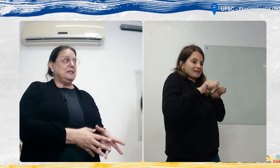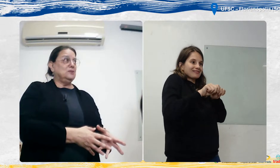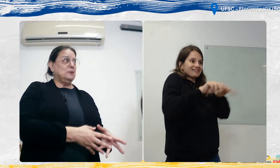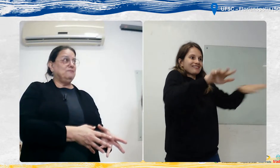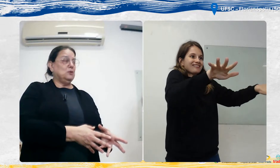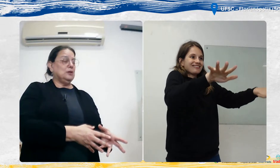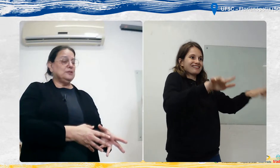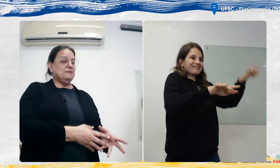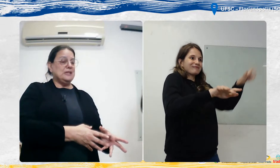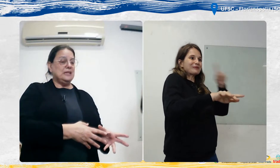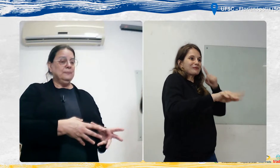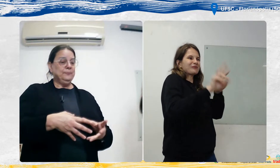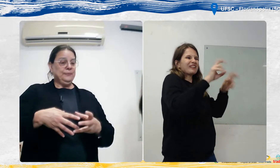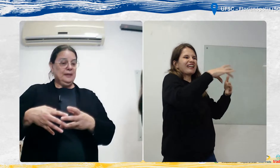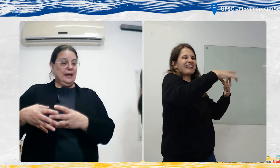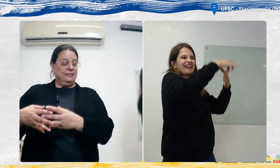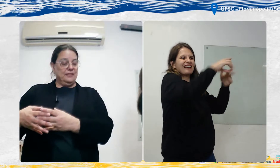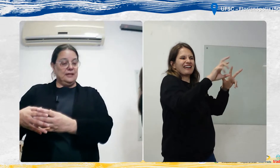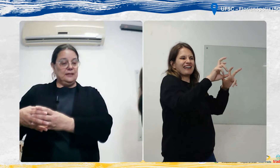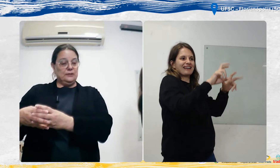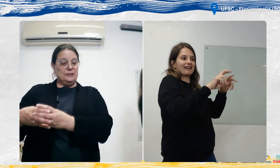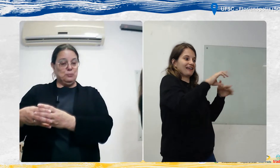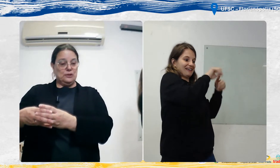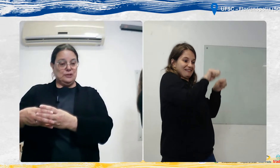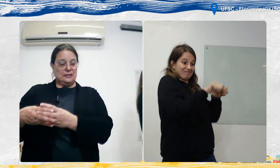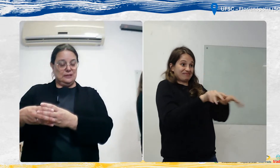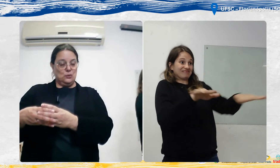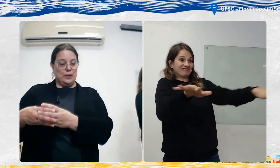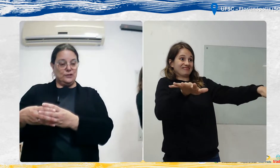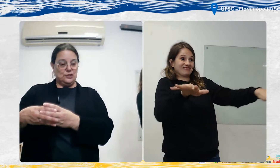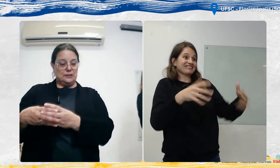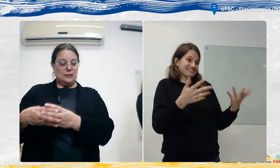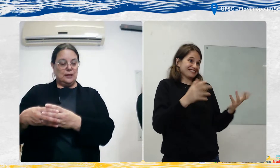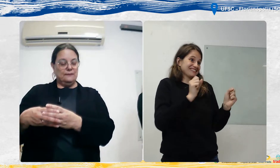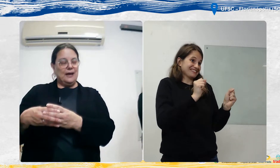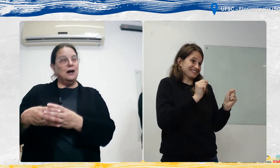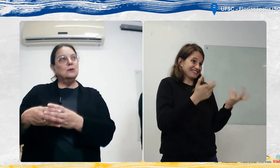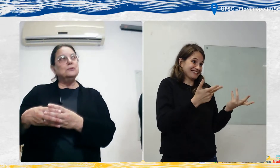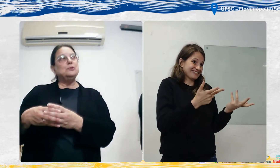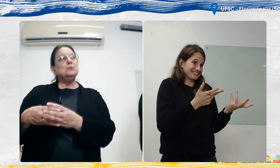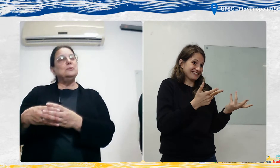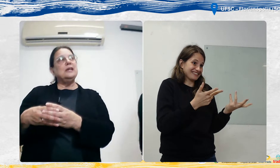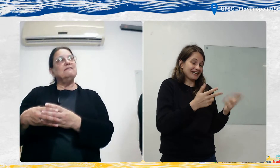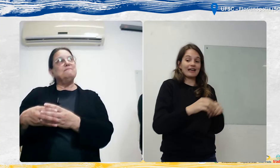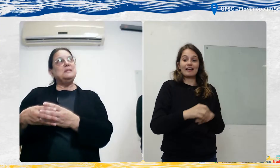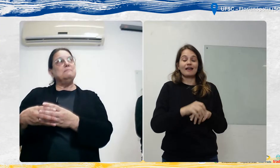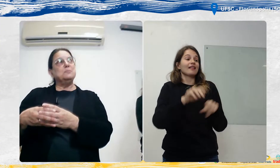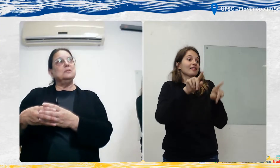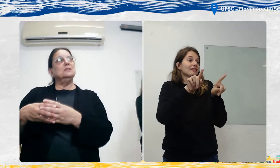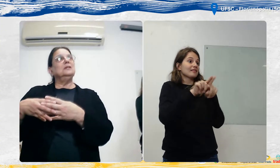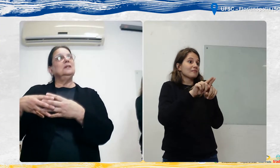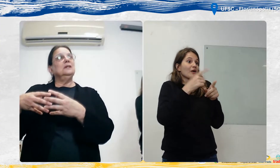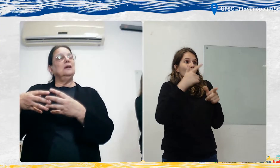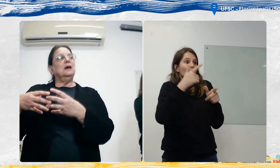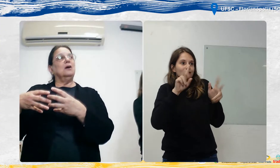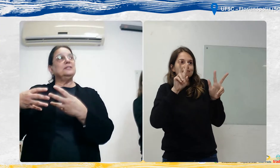for mainstream philosophy. And then there's the project and the question of how do deaf